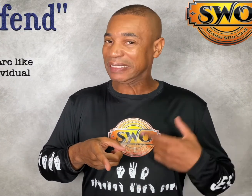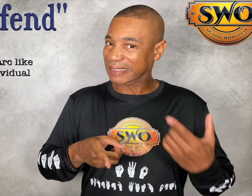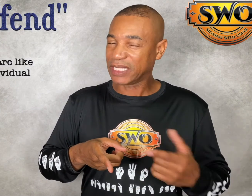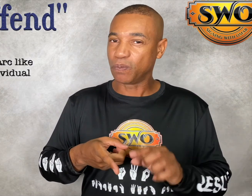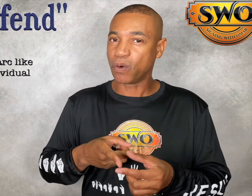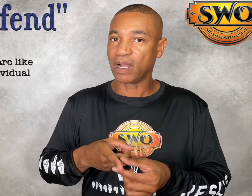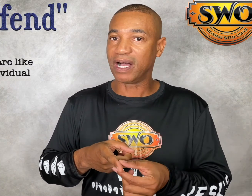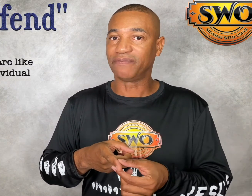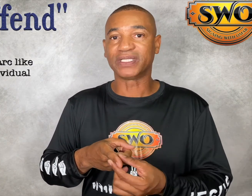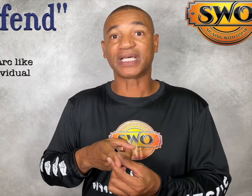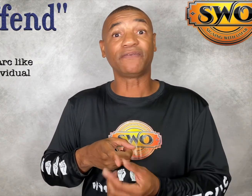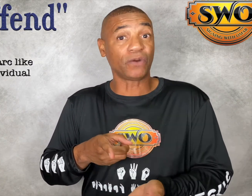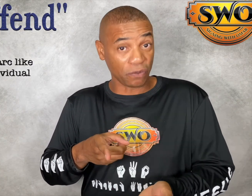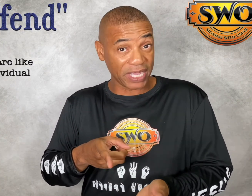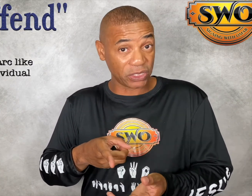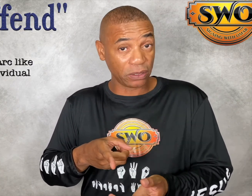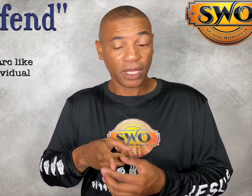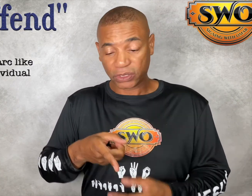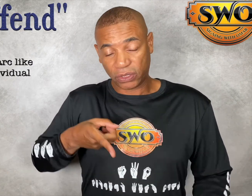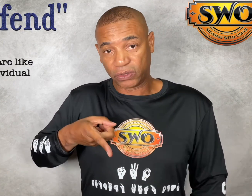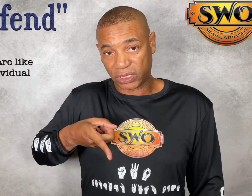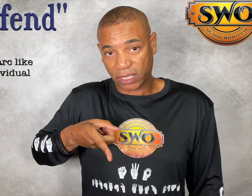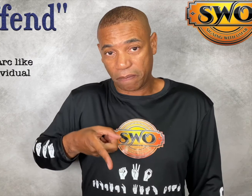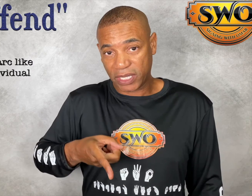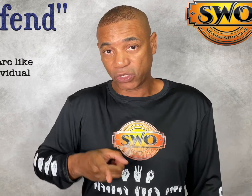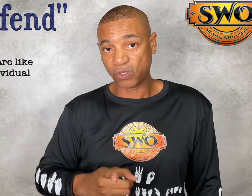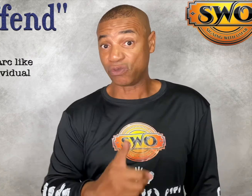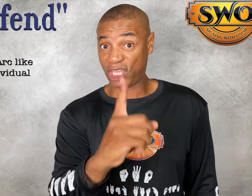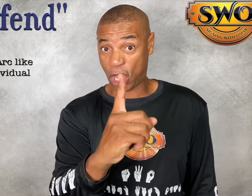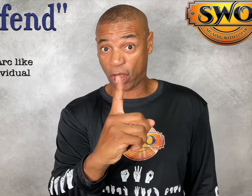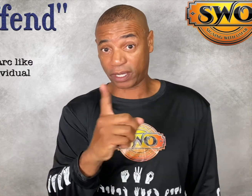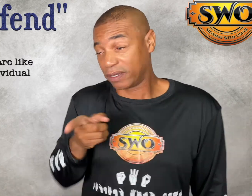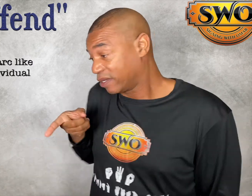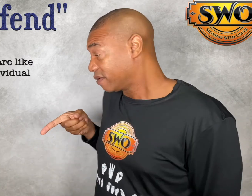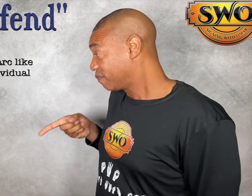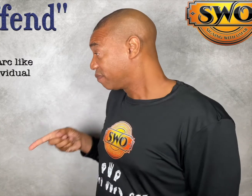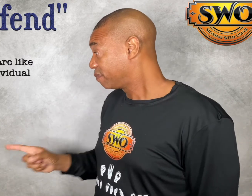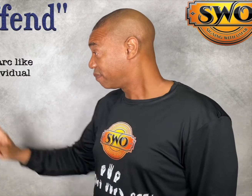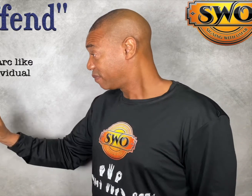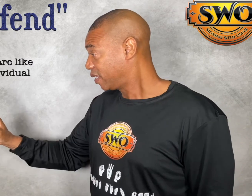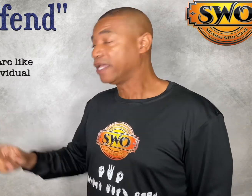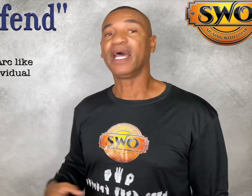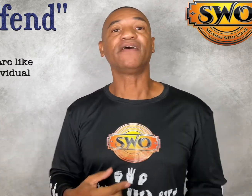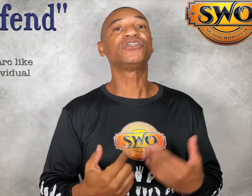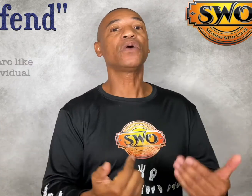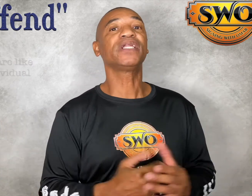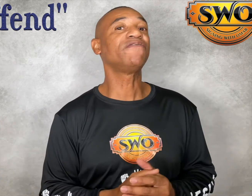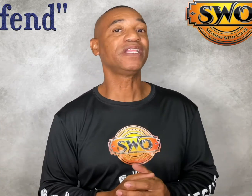that's more of the sign for erection. So you'll just make sure you do the arc. Now, if someone offended